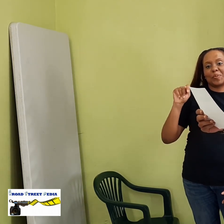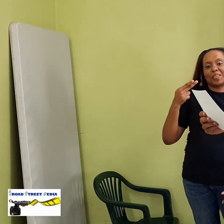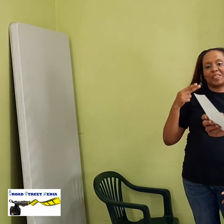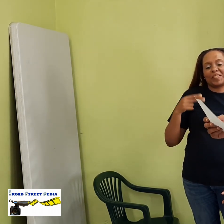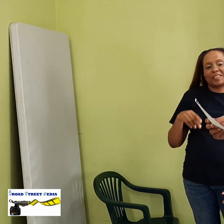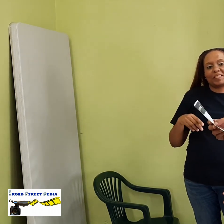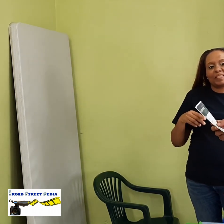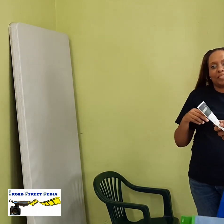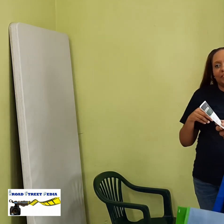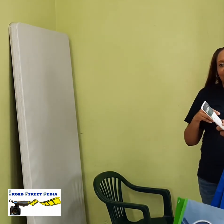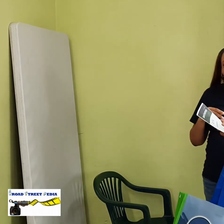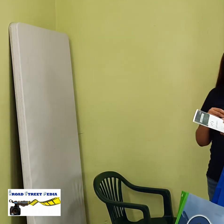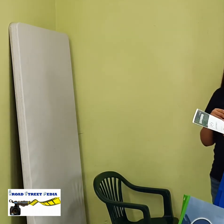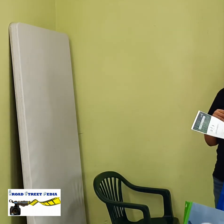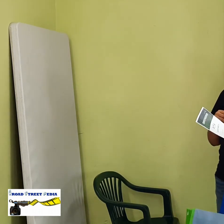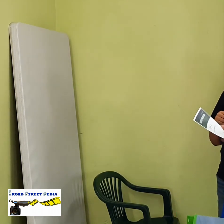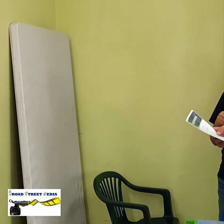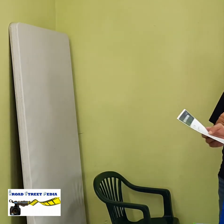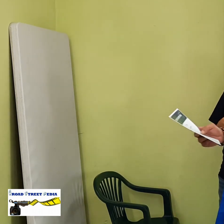Ethylene Smith.